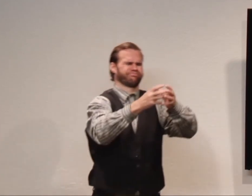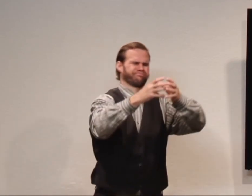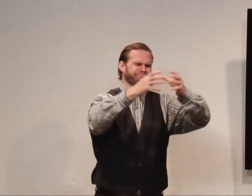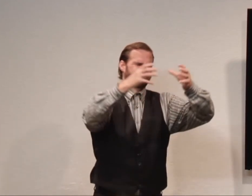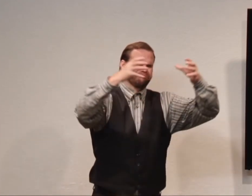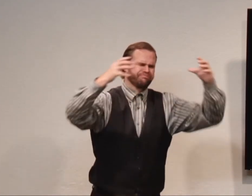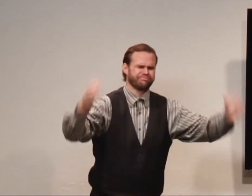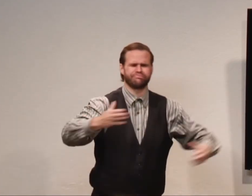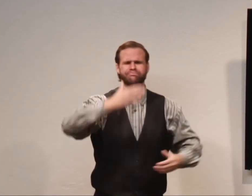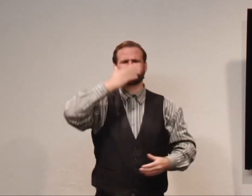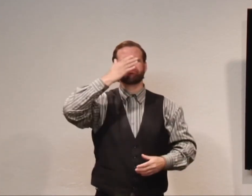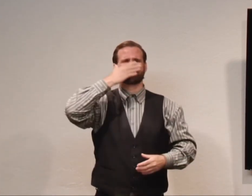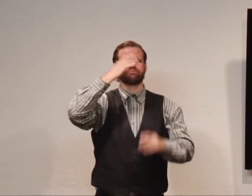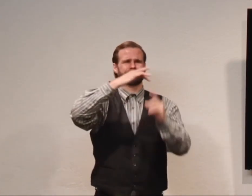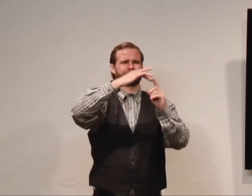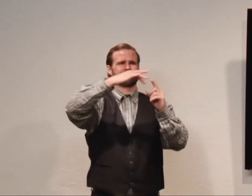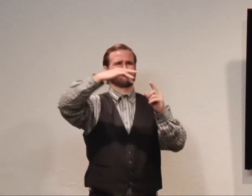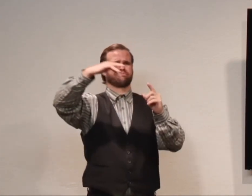before the throne.